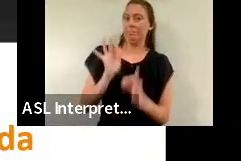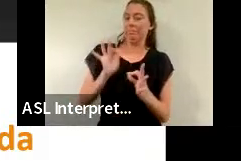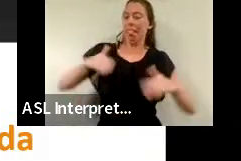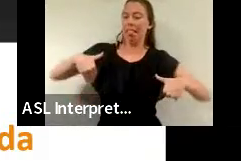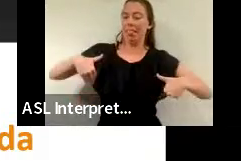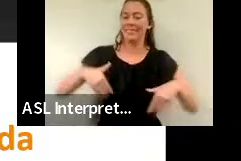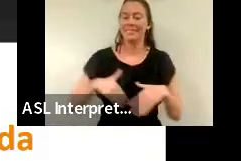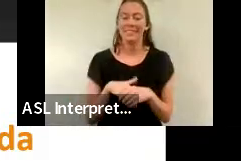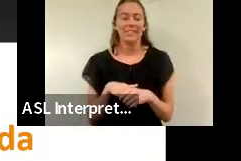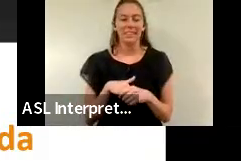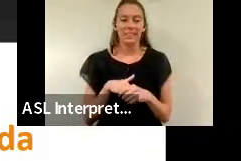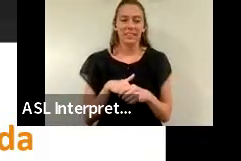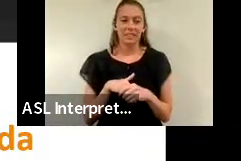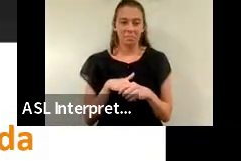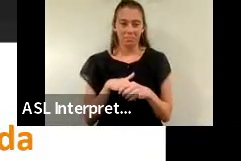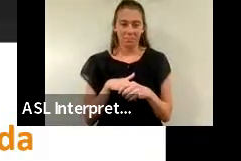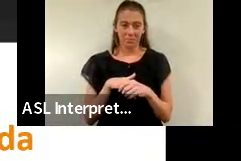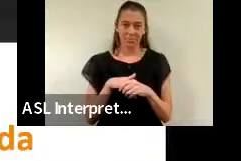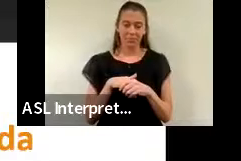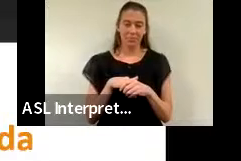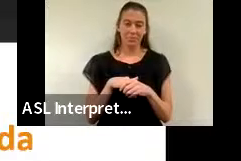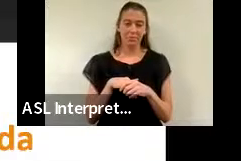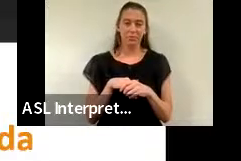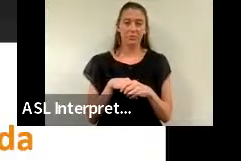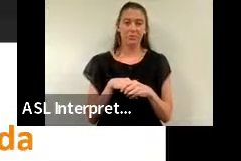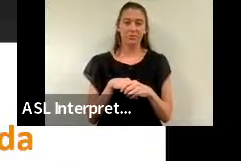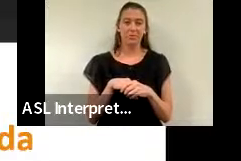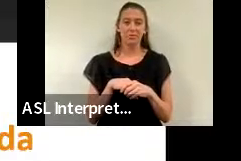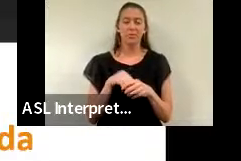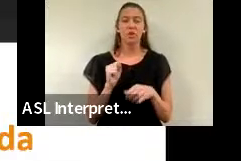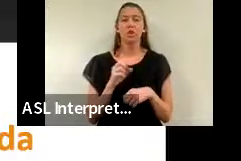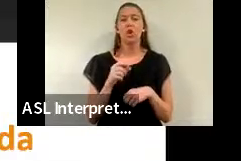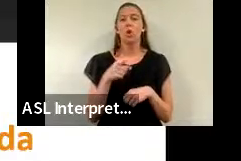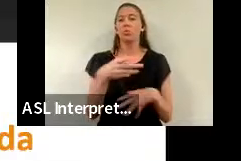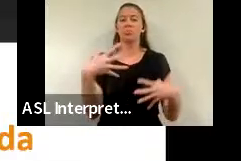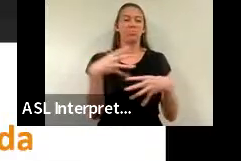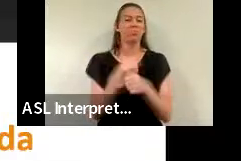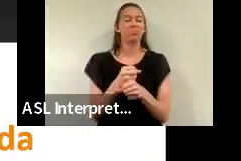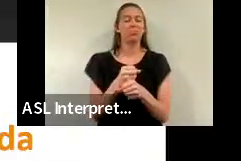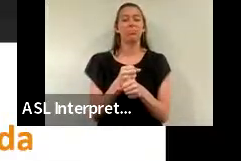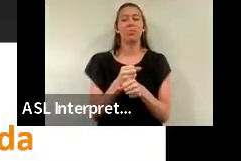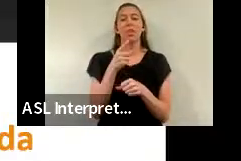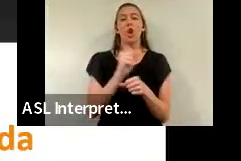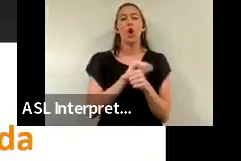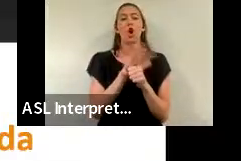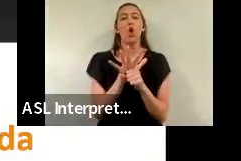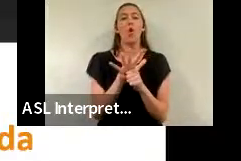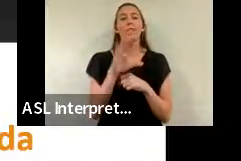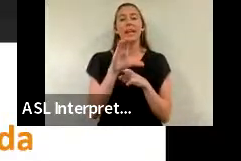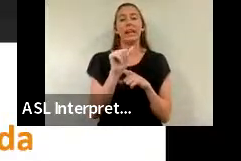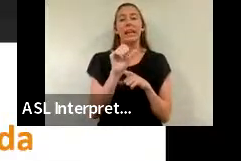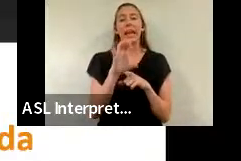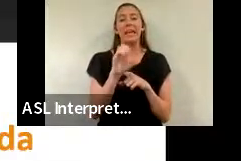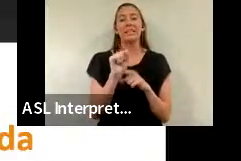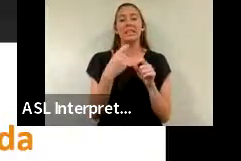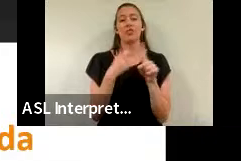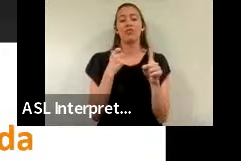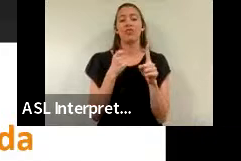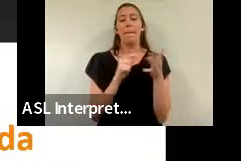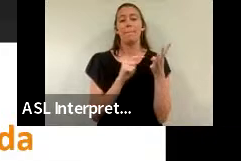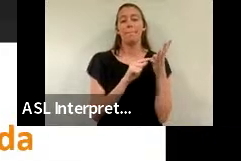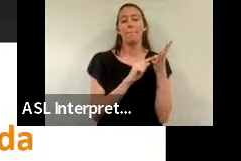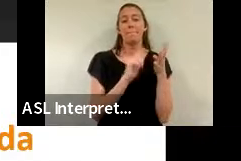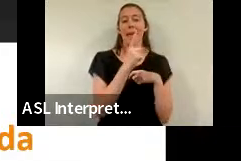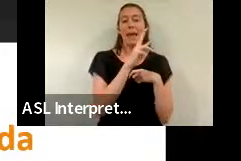So in brief, this is a COVID case rate going back to late April. You can see that we have